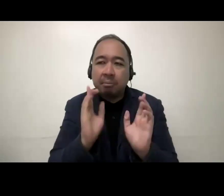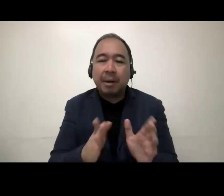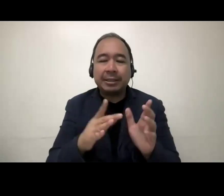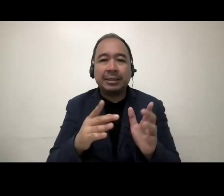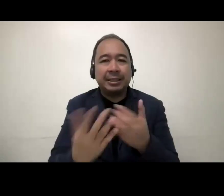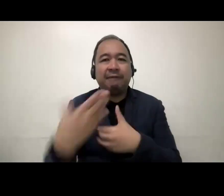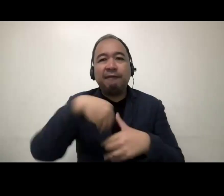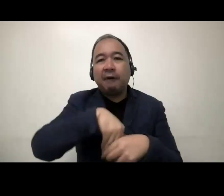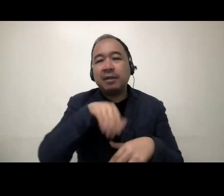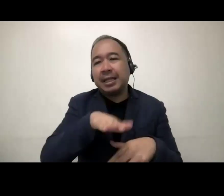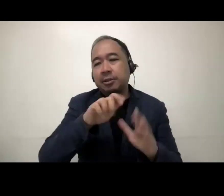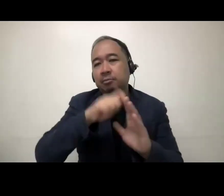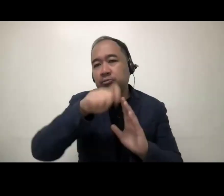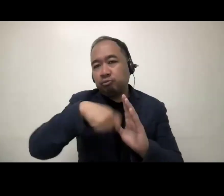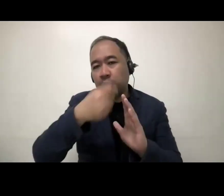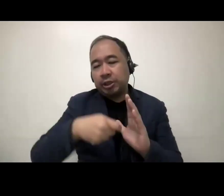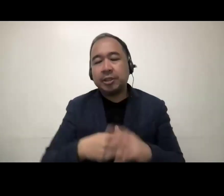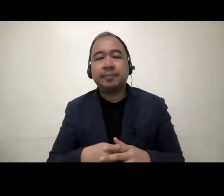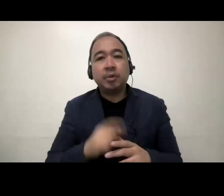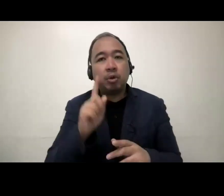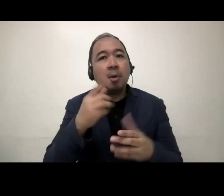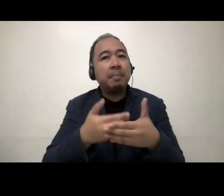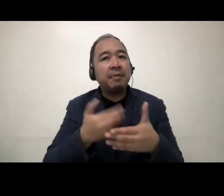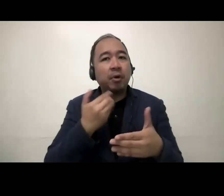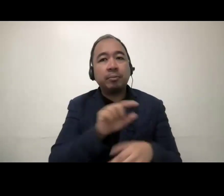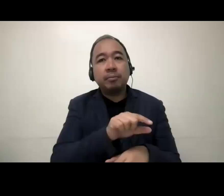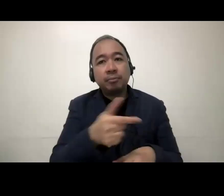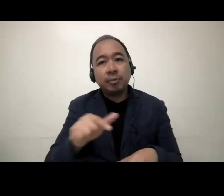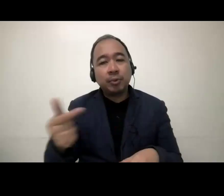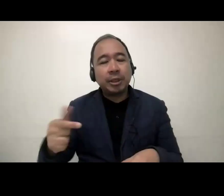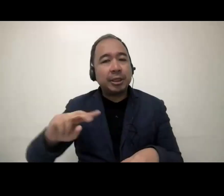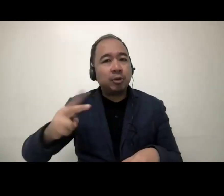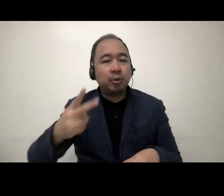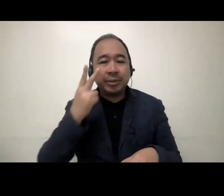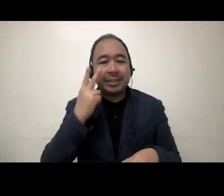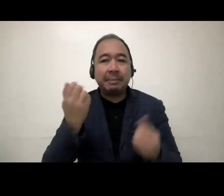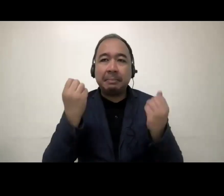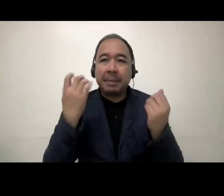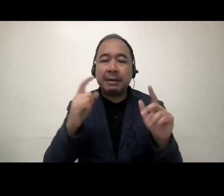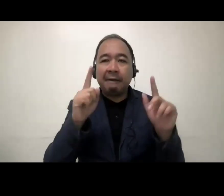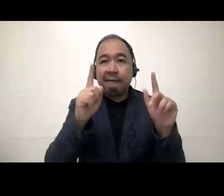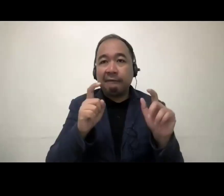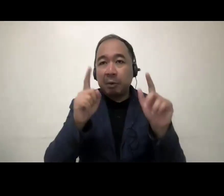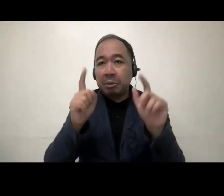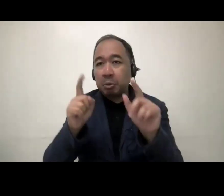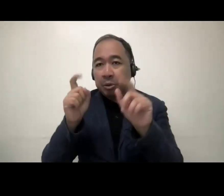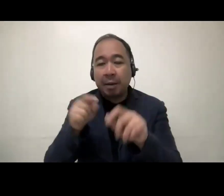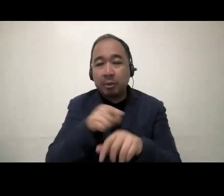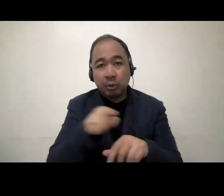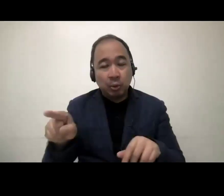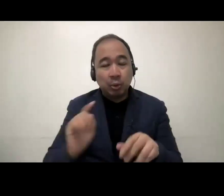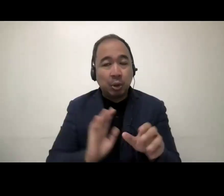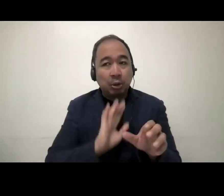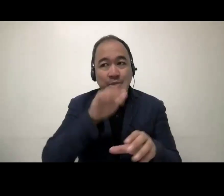projects. Before we move on to round two, just a reminder, because we can see lots of photographs being taken, and many of you joined the